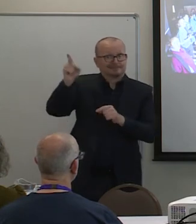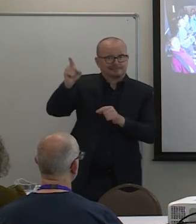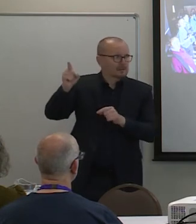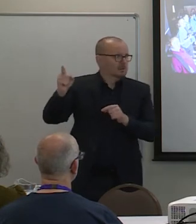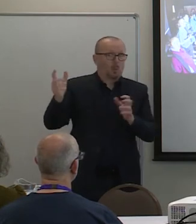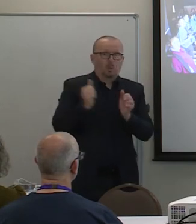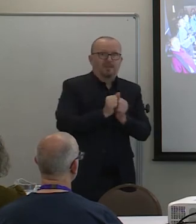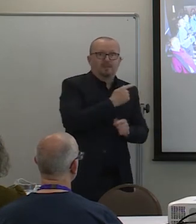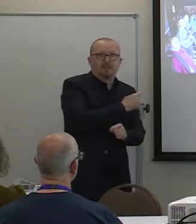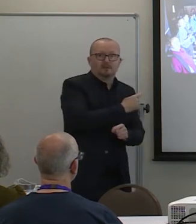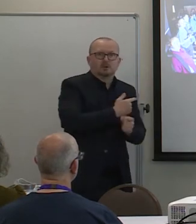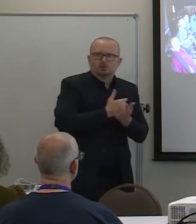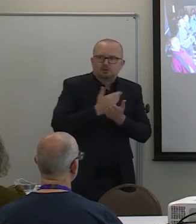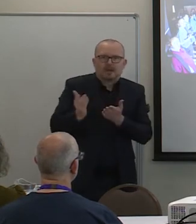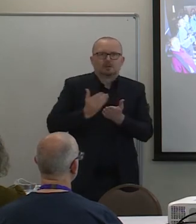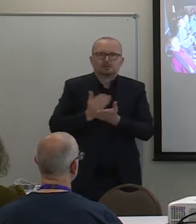done.